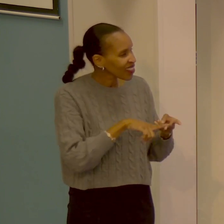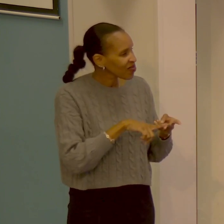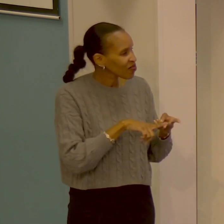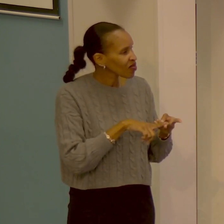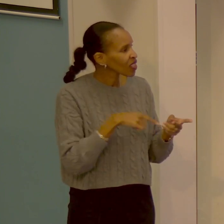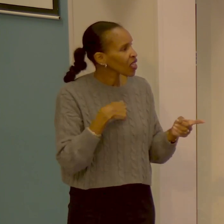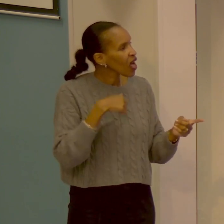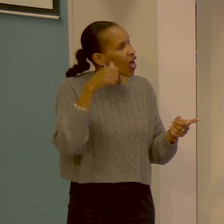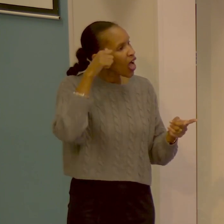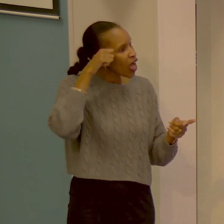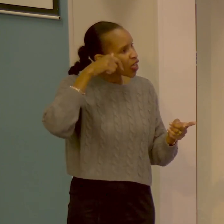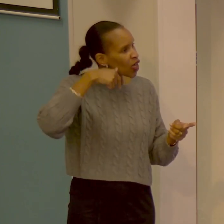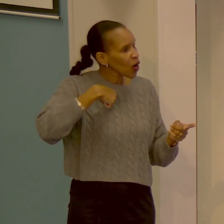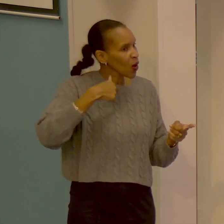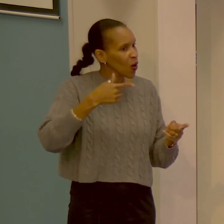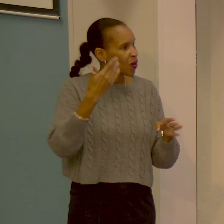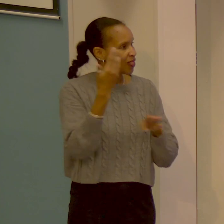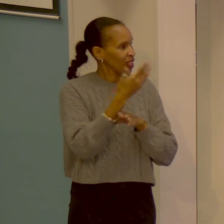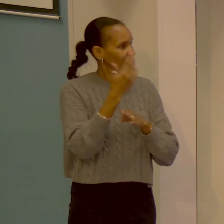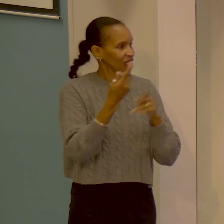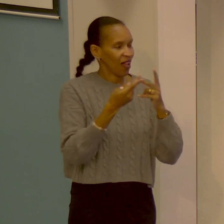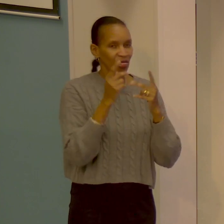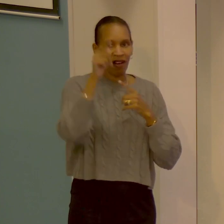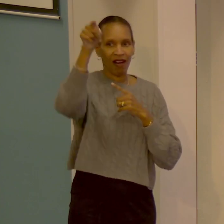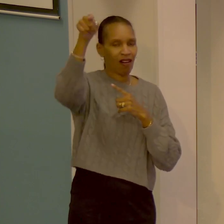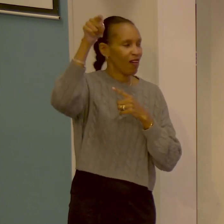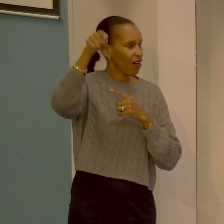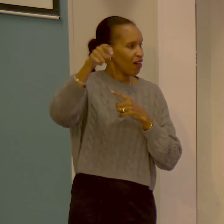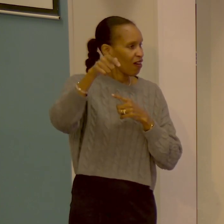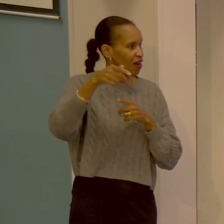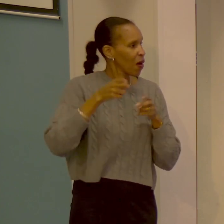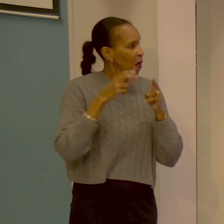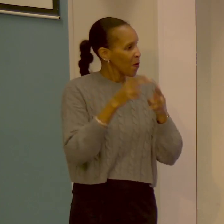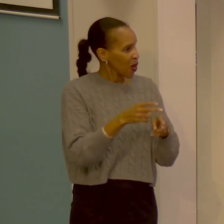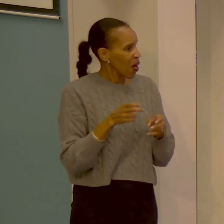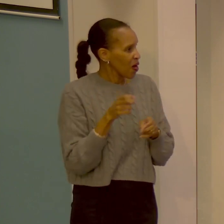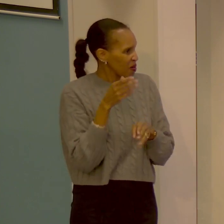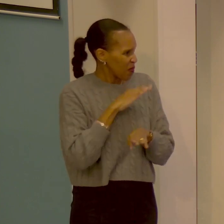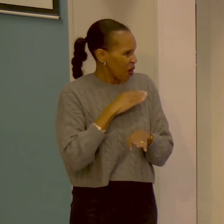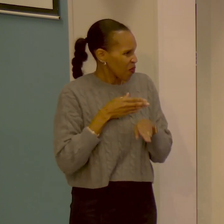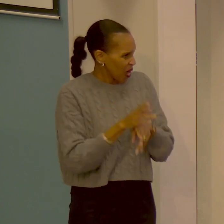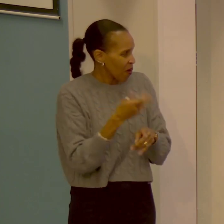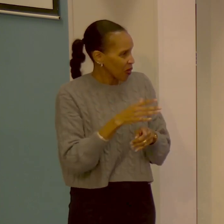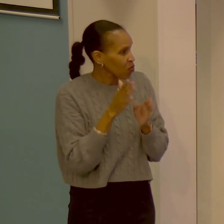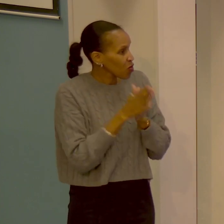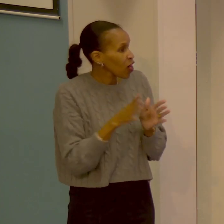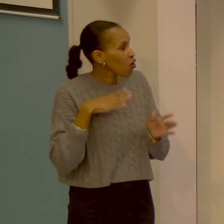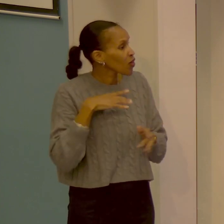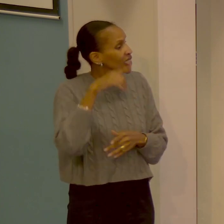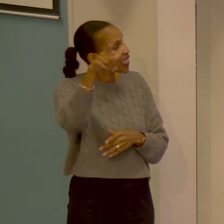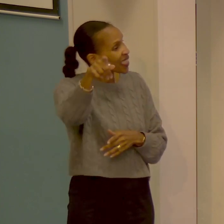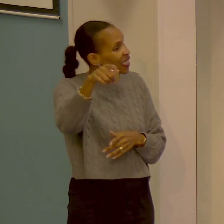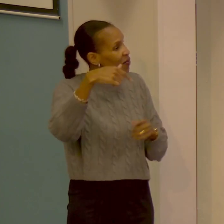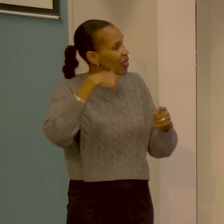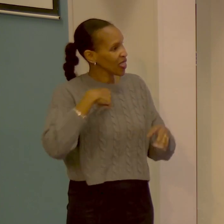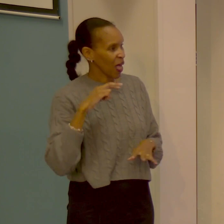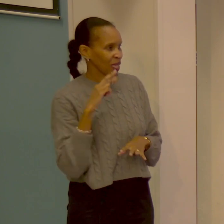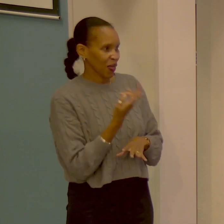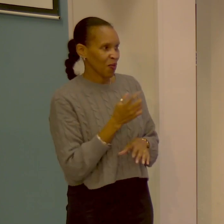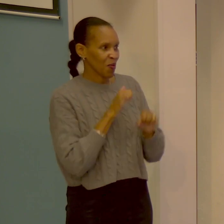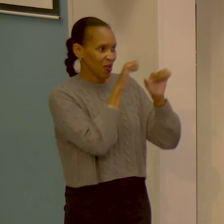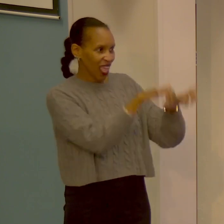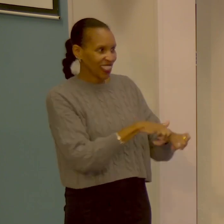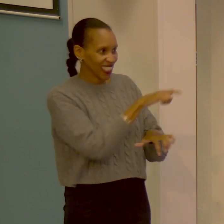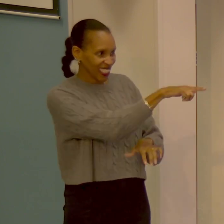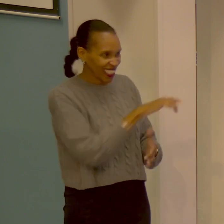I know we had a service at our other site, Parkway, earlier, and we pray for you there, but this is like what we call a double blessing